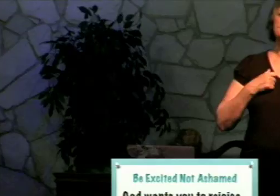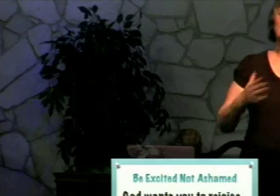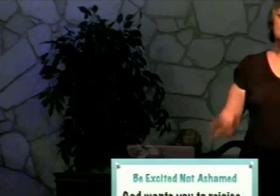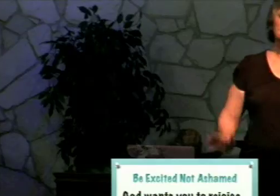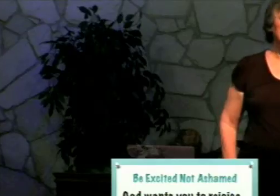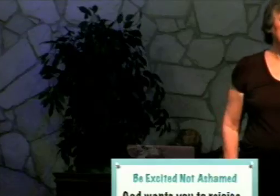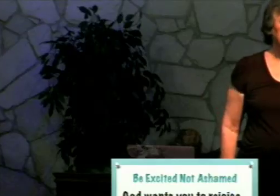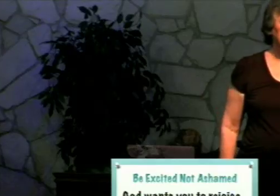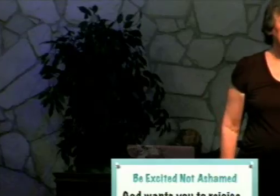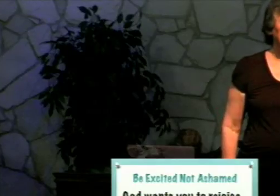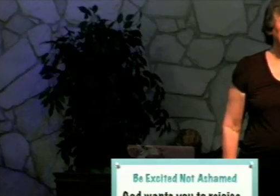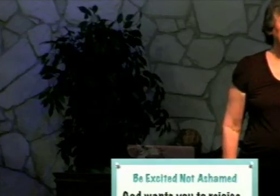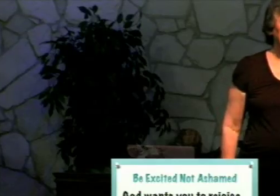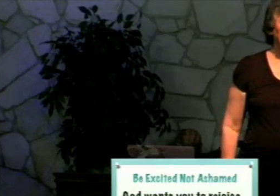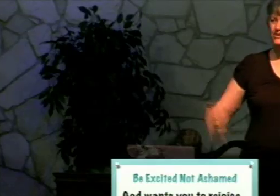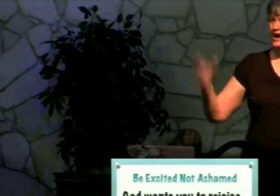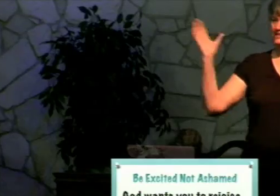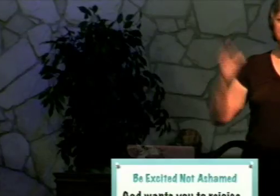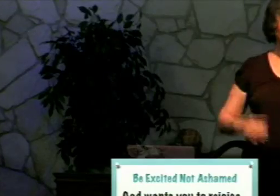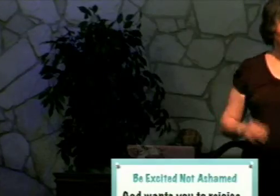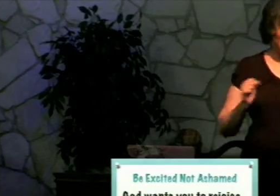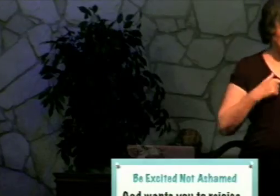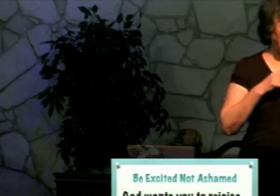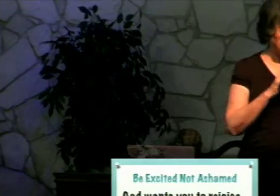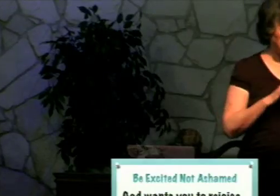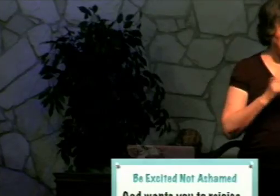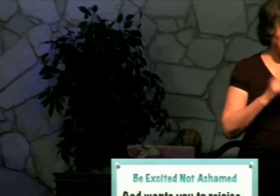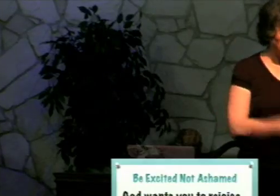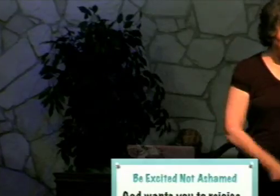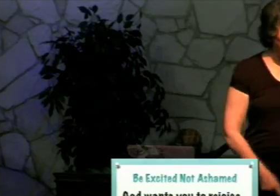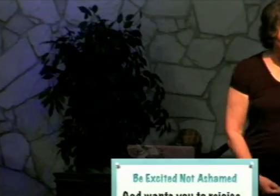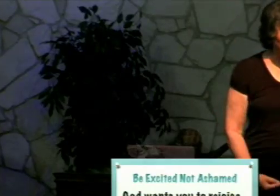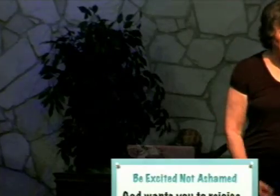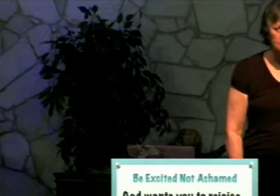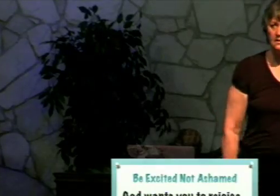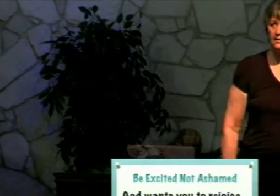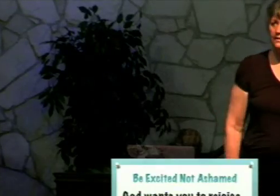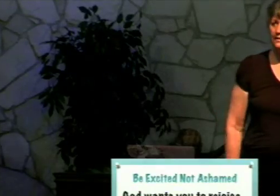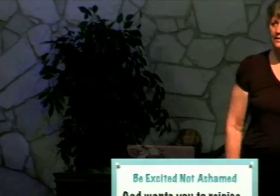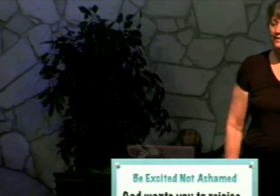No, not me. And God is saying, yes, I did give you.